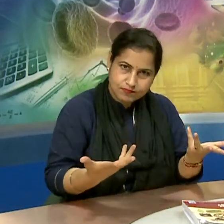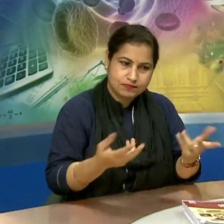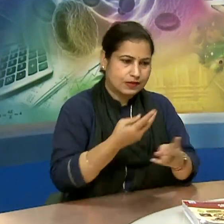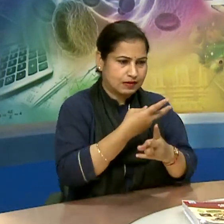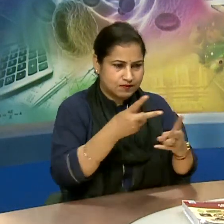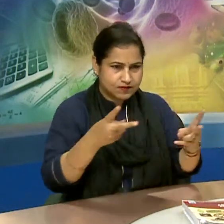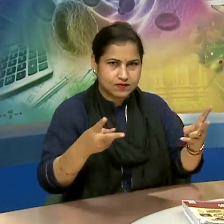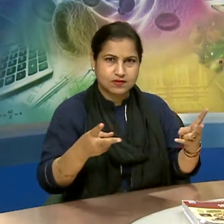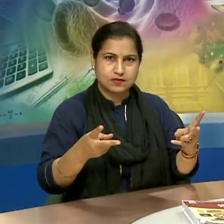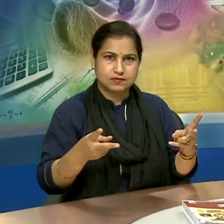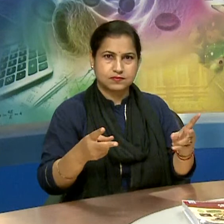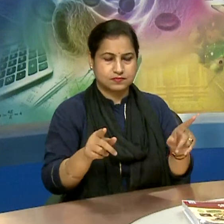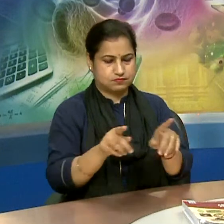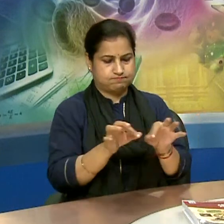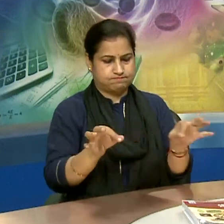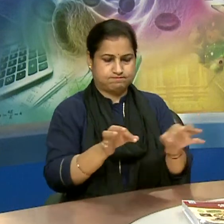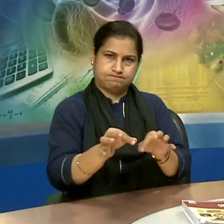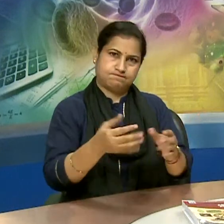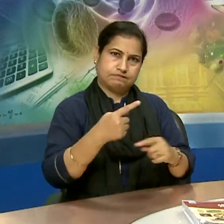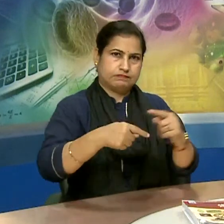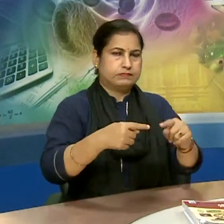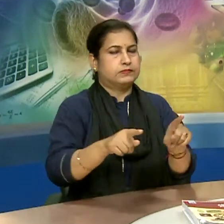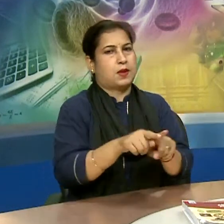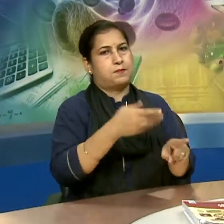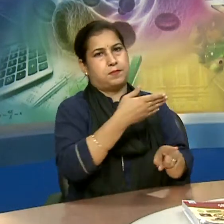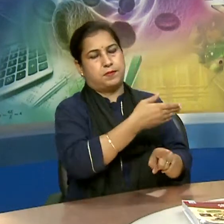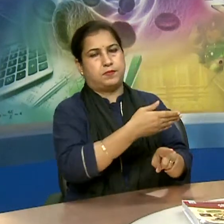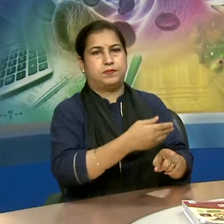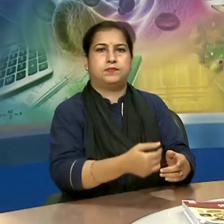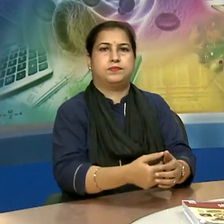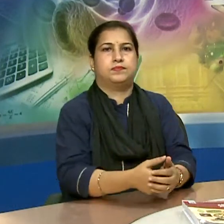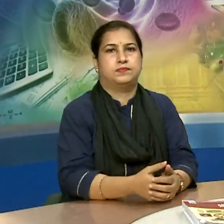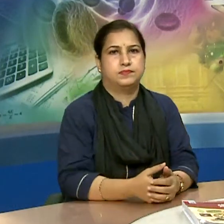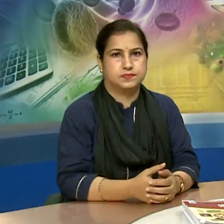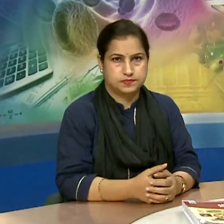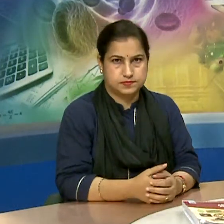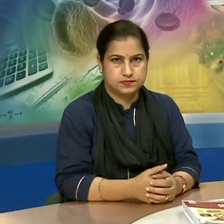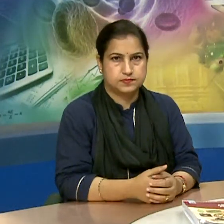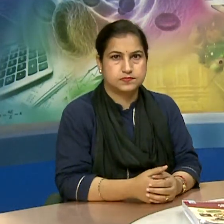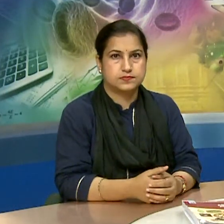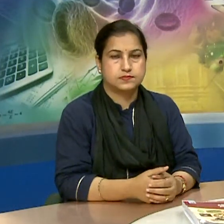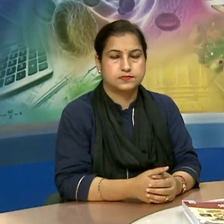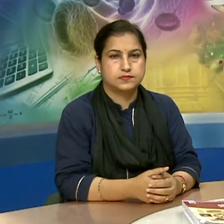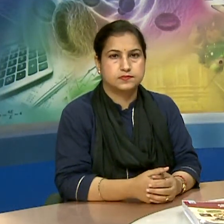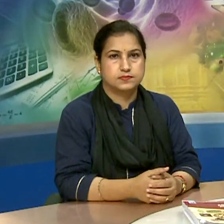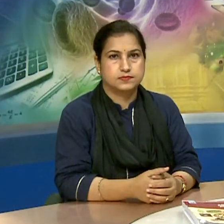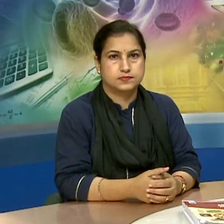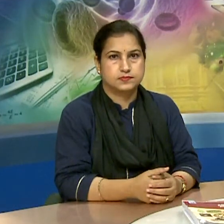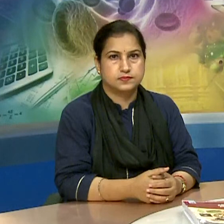home, you see we measure different things on regular basis.